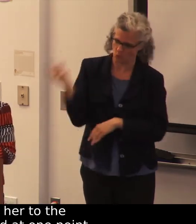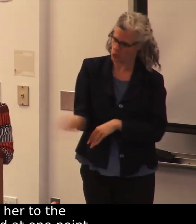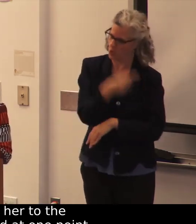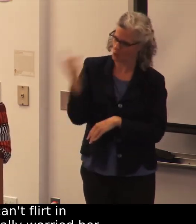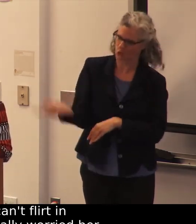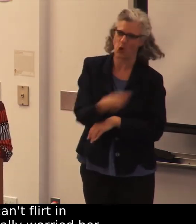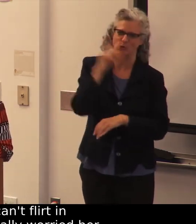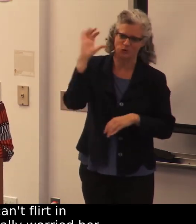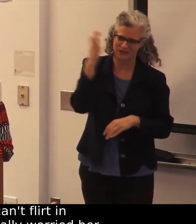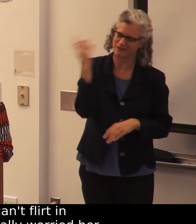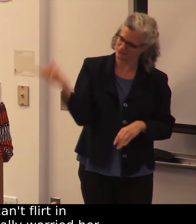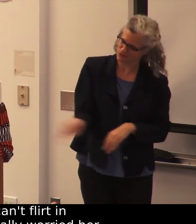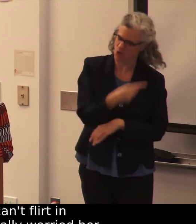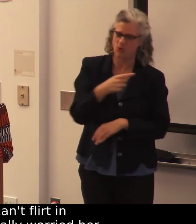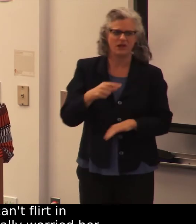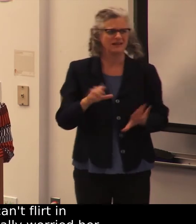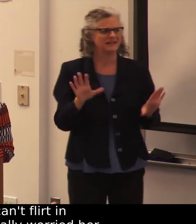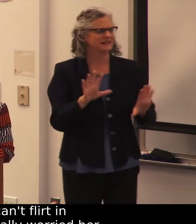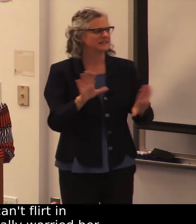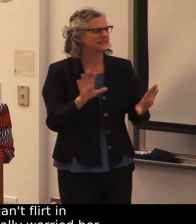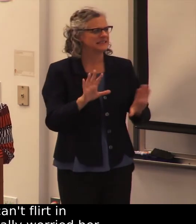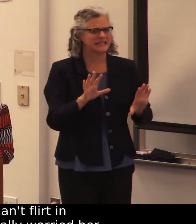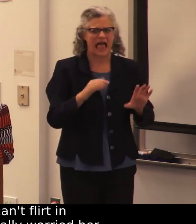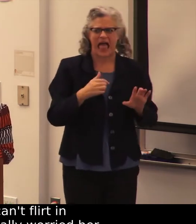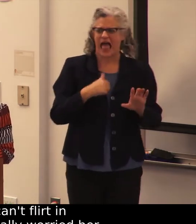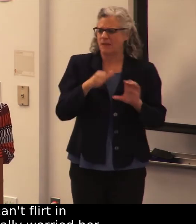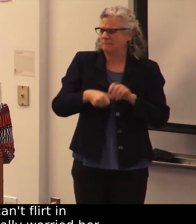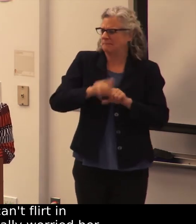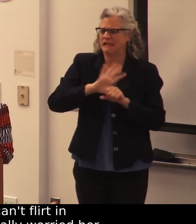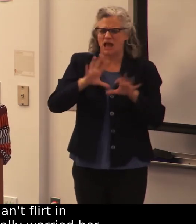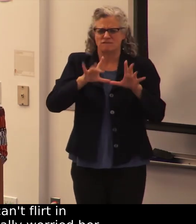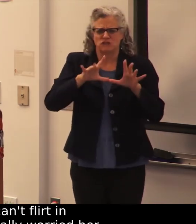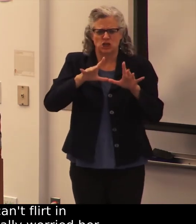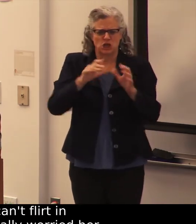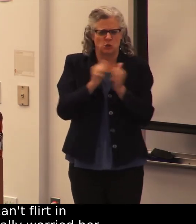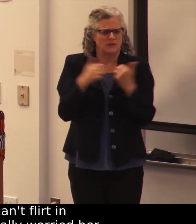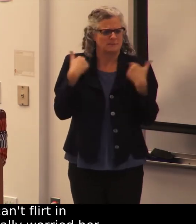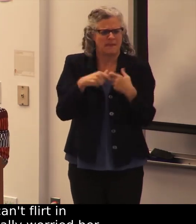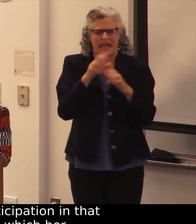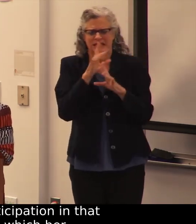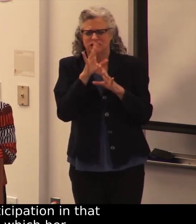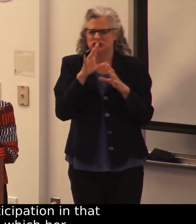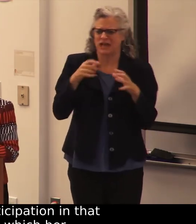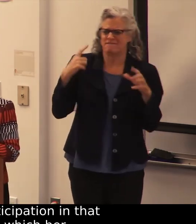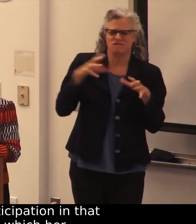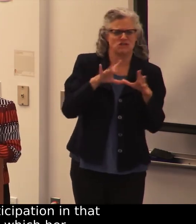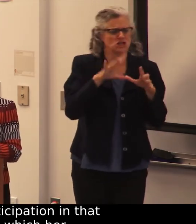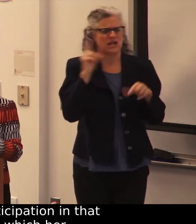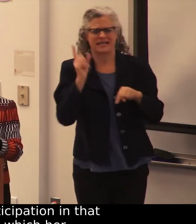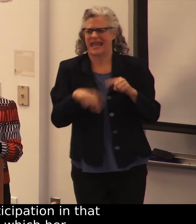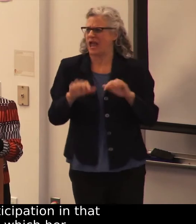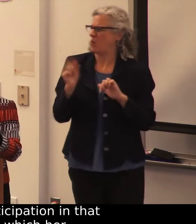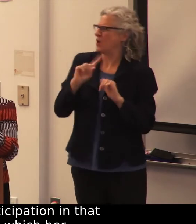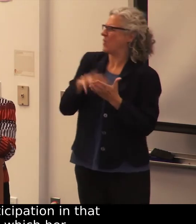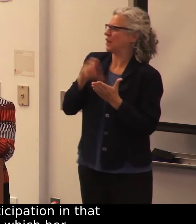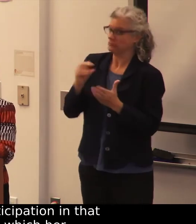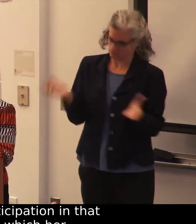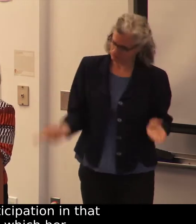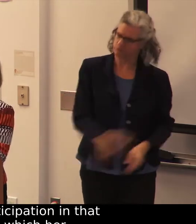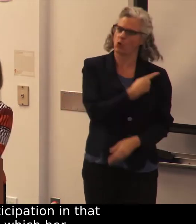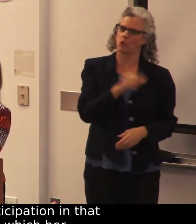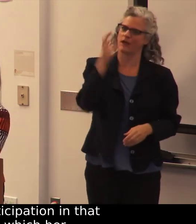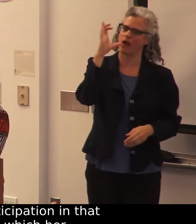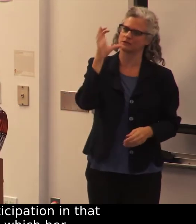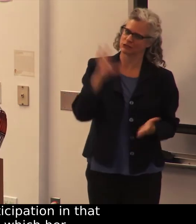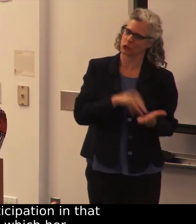my daughter says, you know, I can't flirt in Spanish. It really worried her a great deal. So her imagined